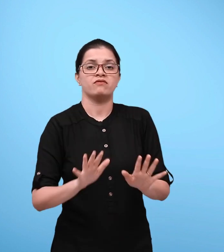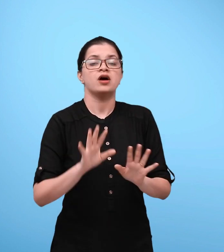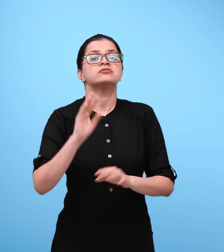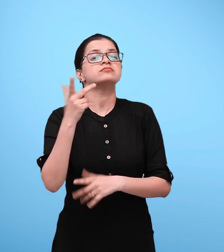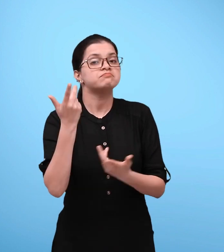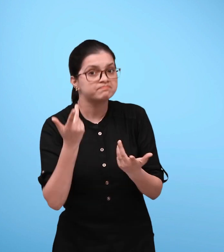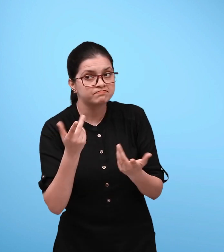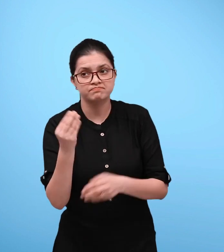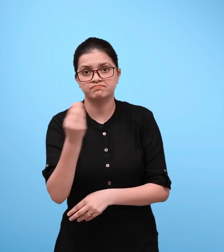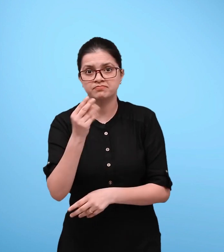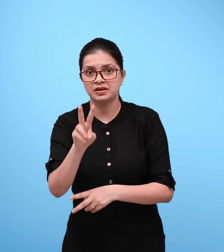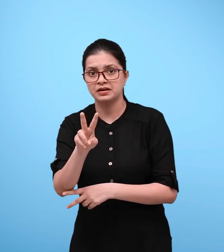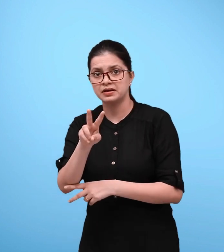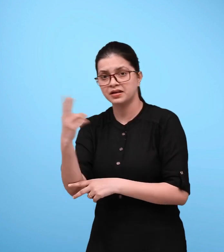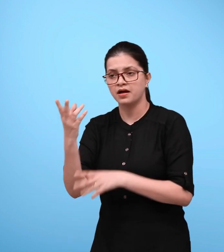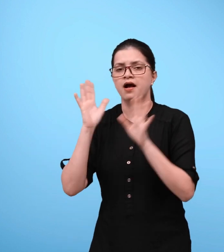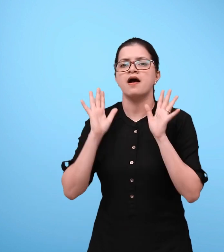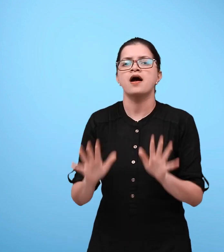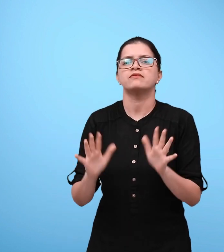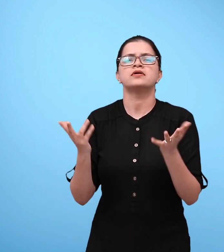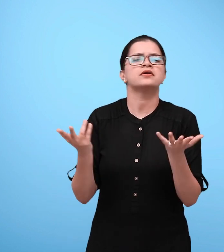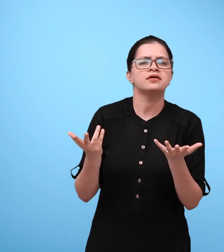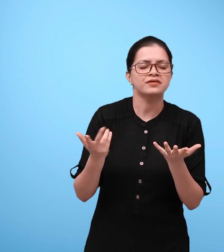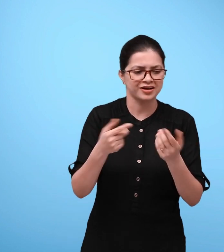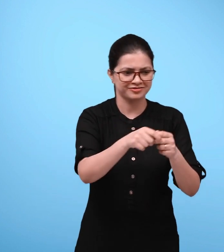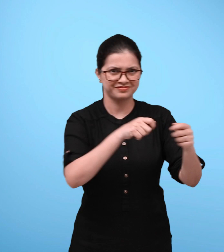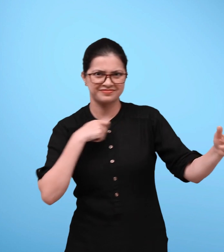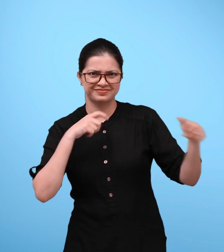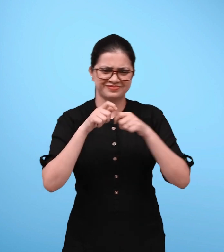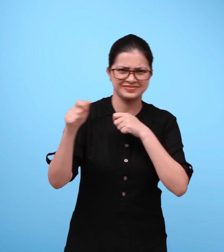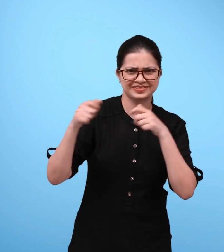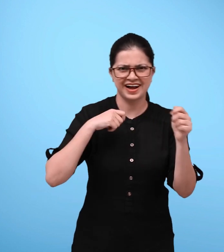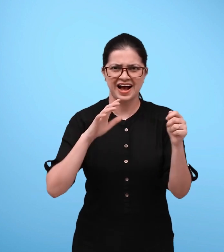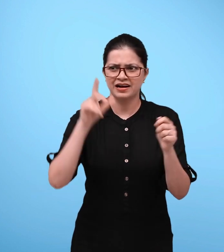However, everyone's body parts could be of slightly different sizes.